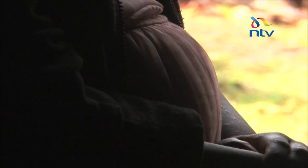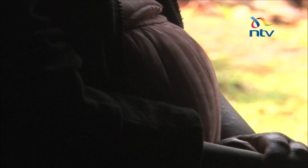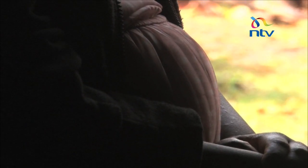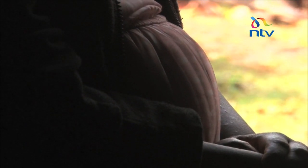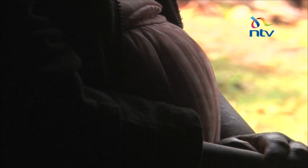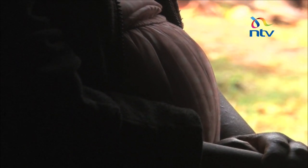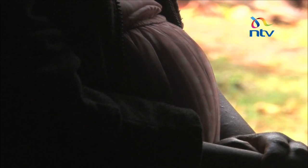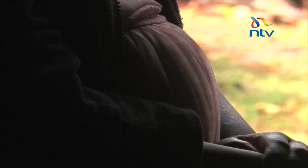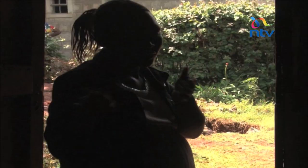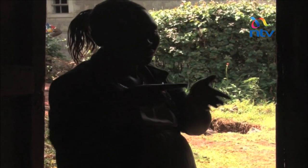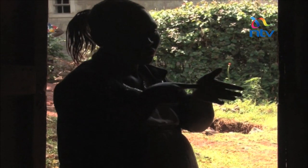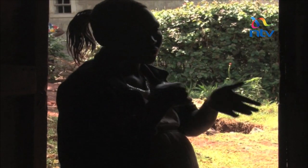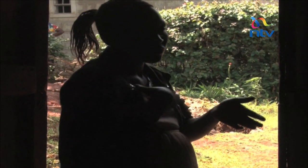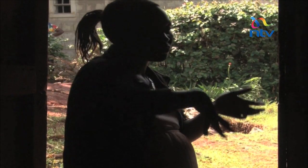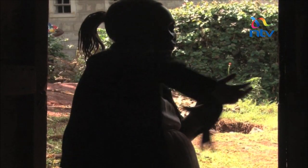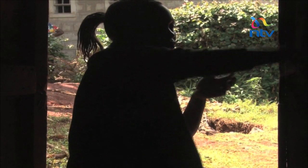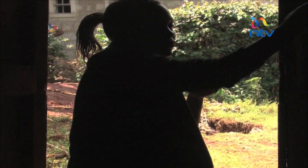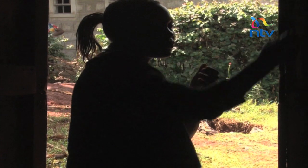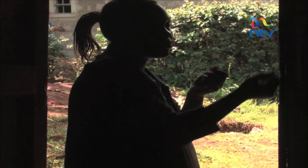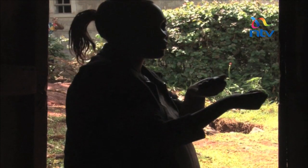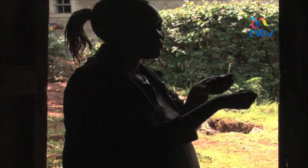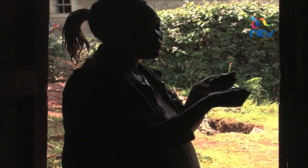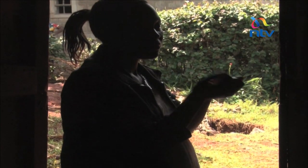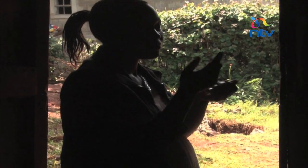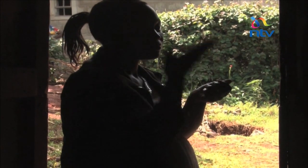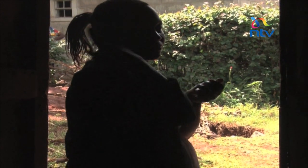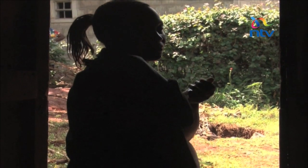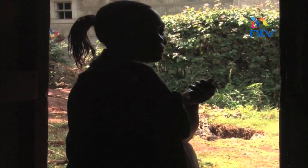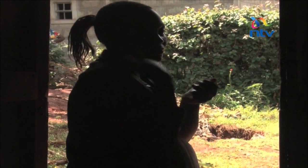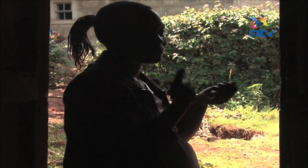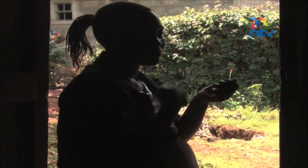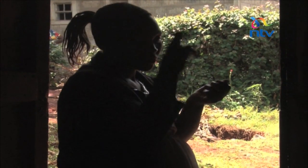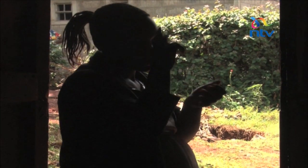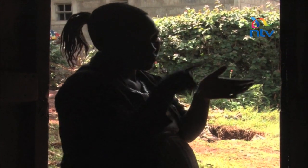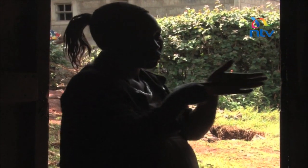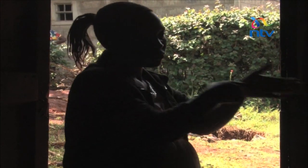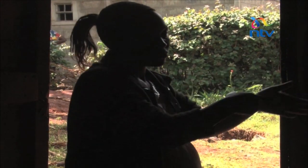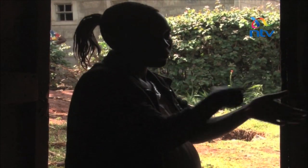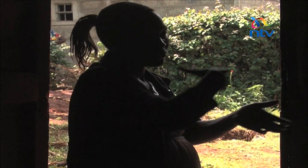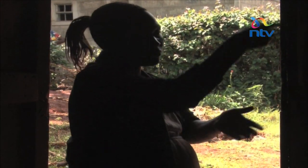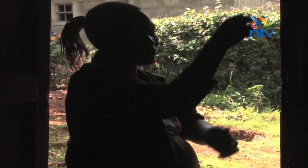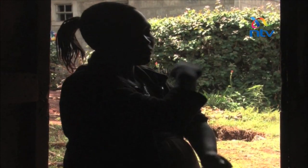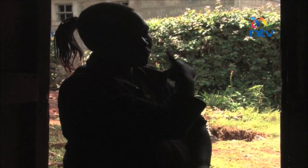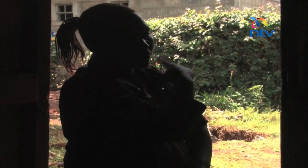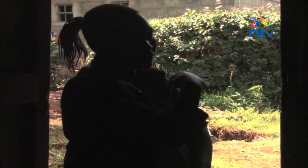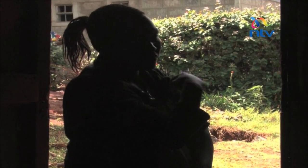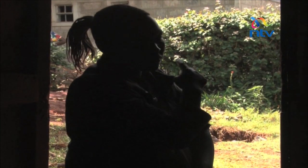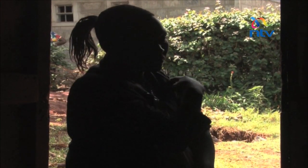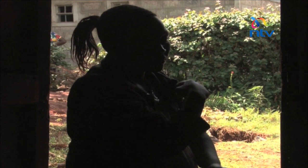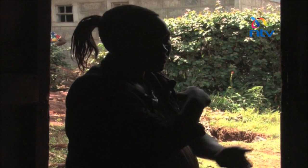assaulting the teenager. I went into the hospital to be tested. I was told that the police would arrest the man. They did, but